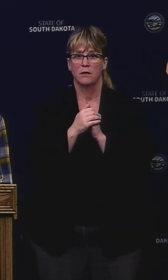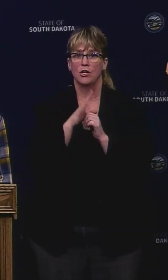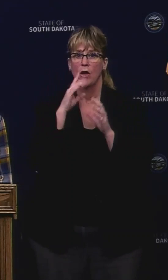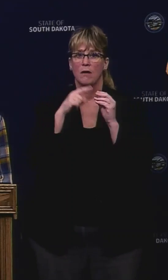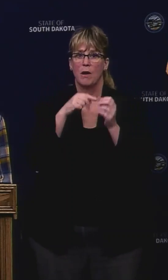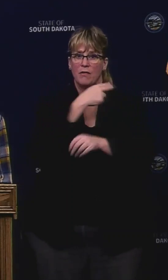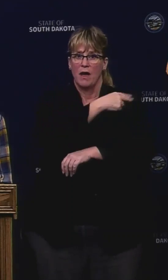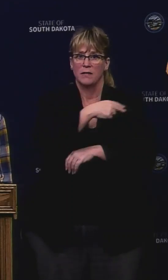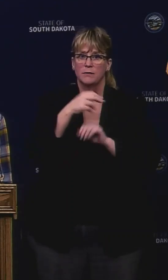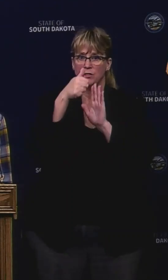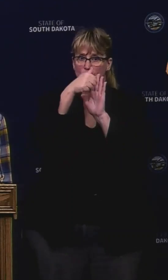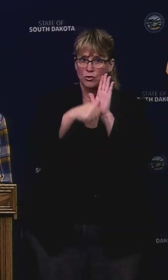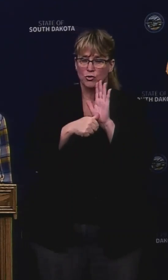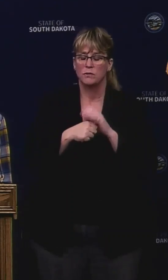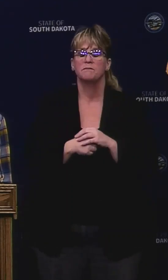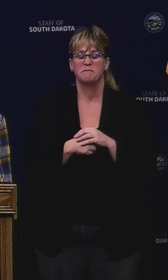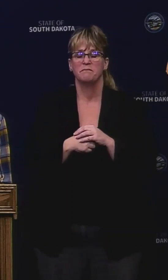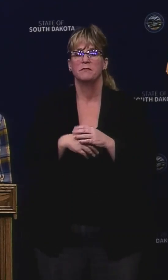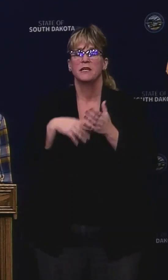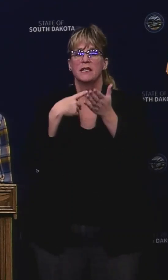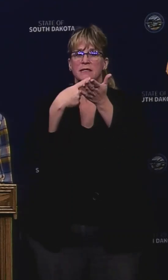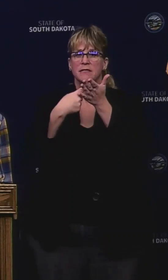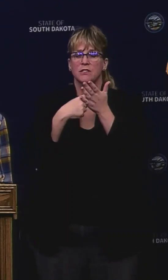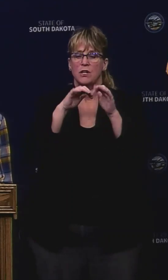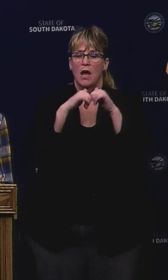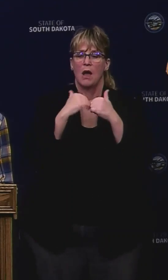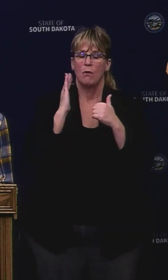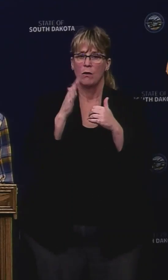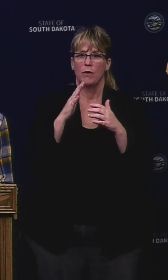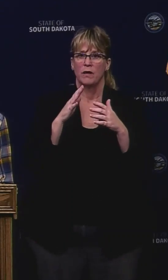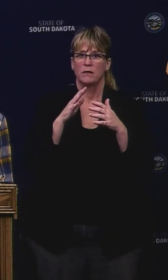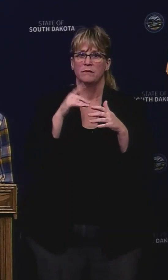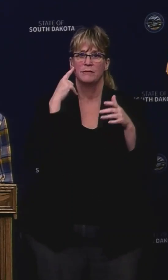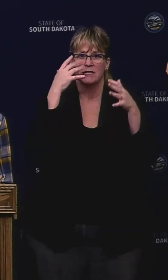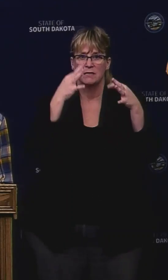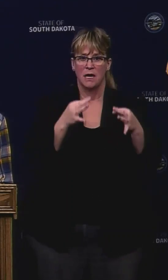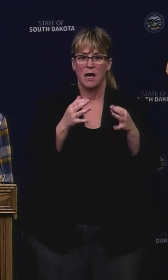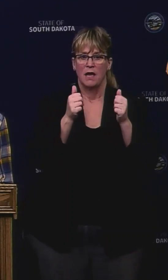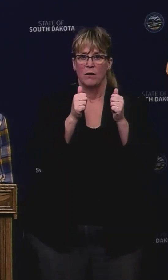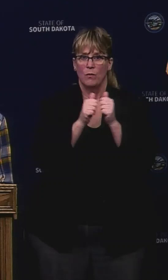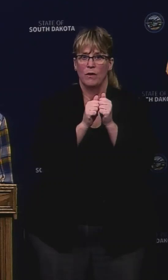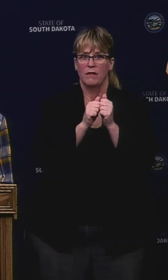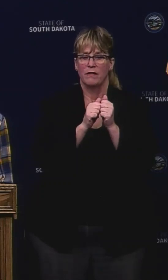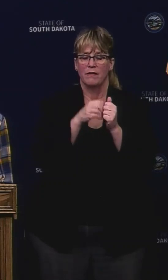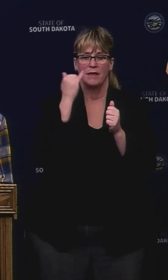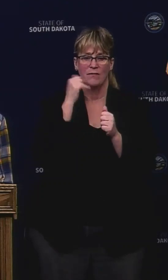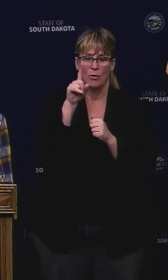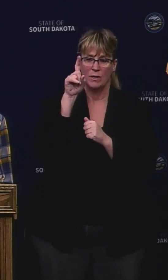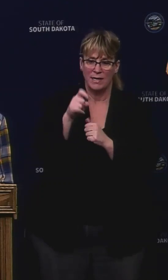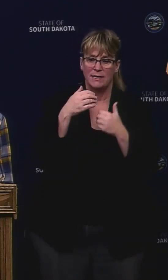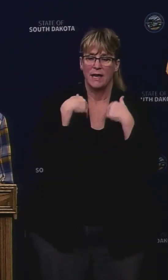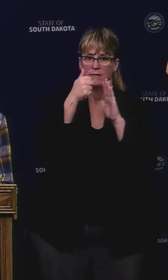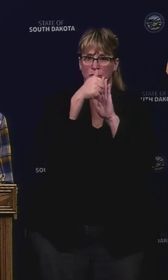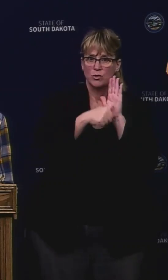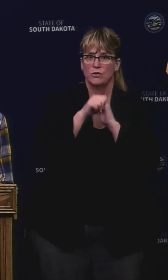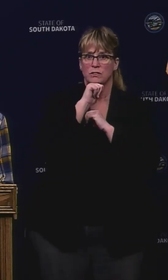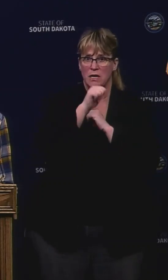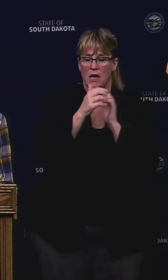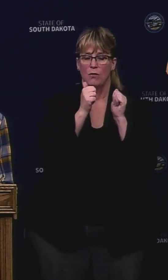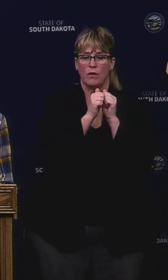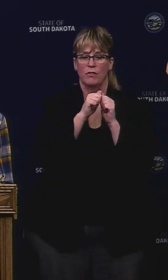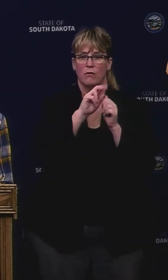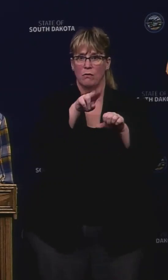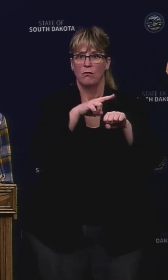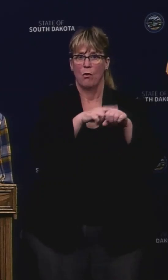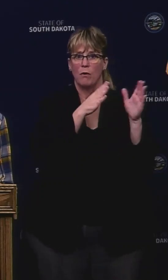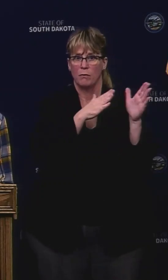surgeries in hospitals? There's discussion about how we would deal with elective procedures in our back to normal plan.